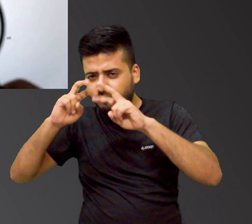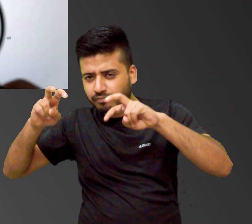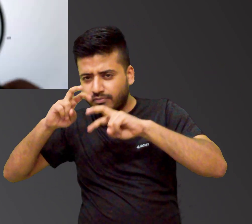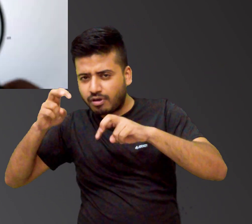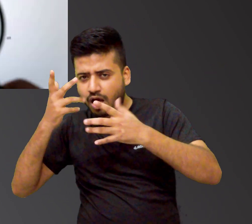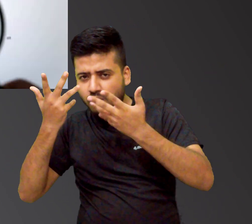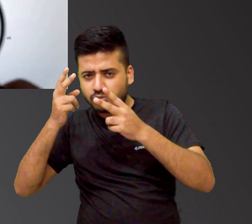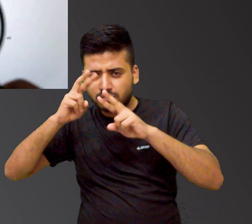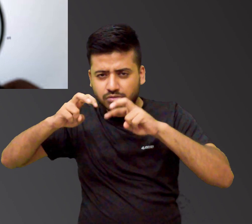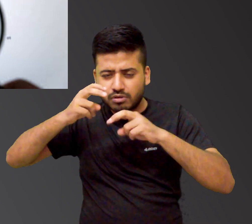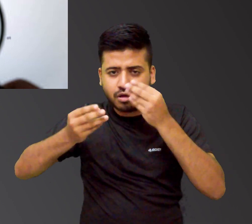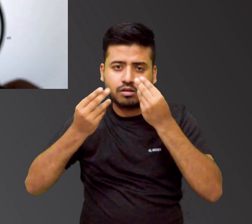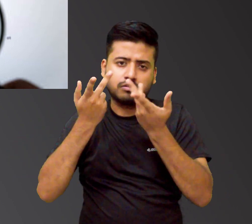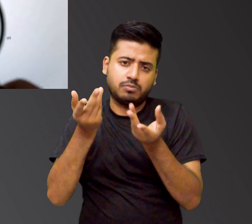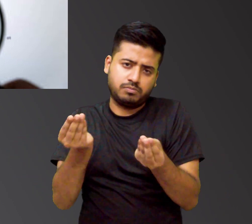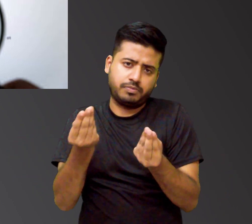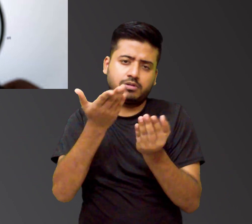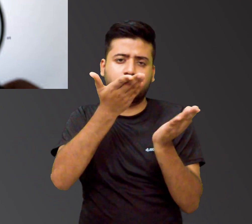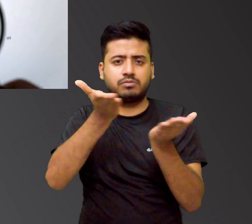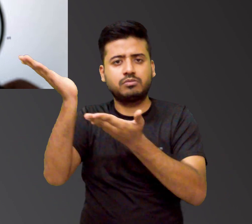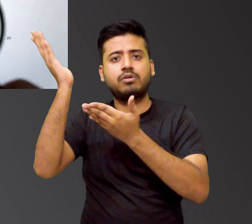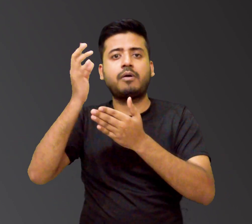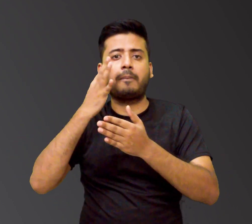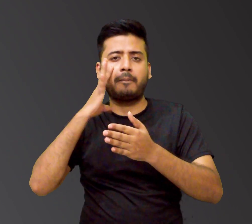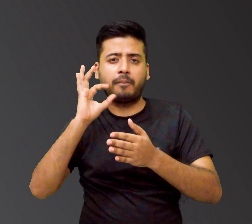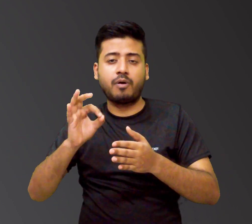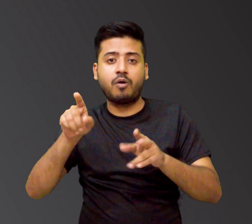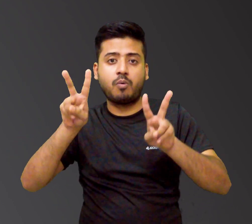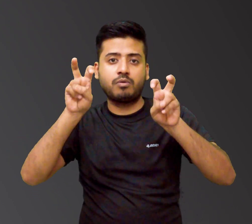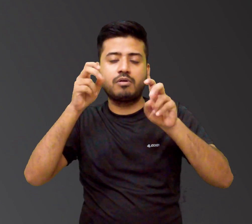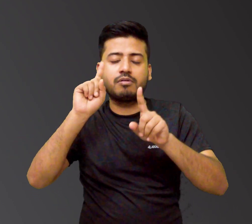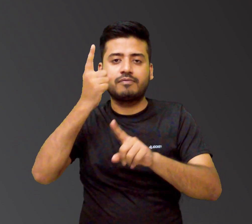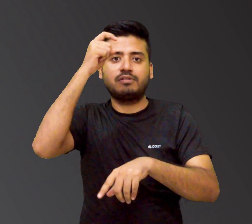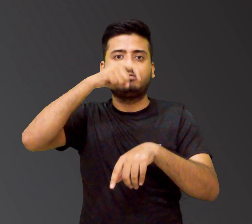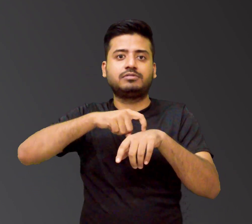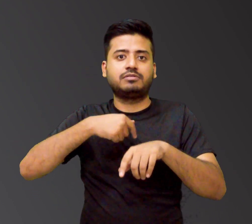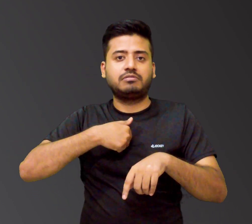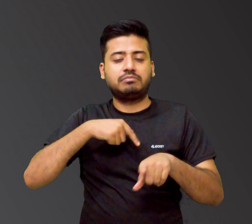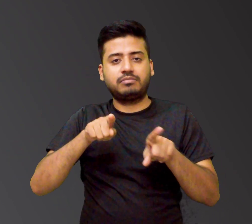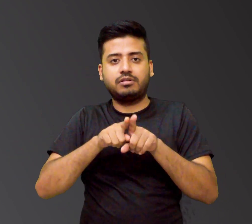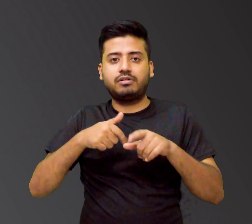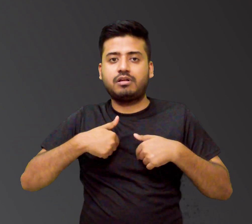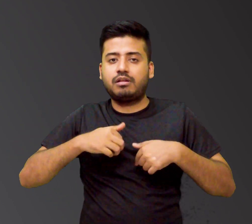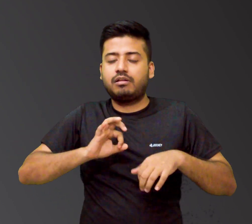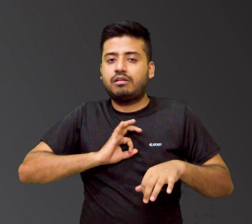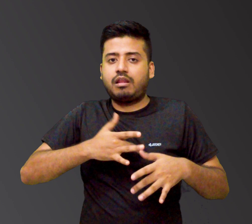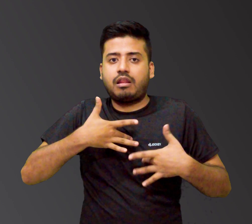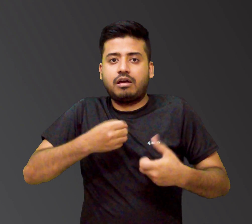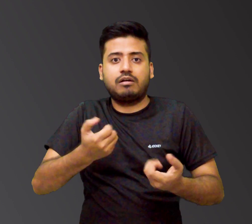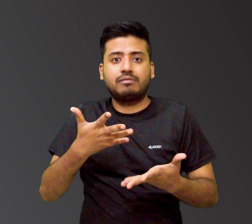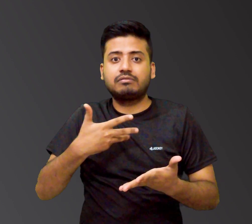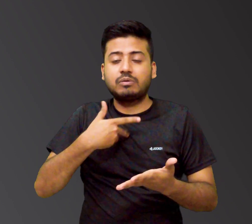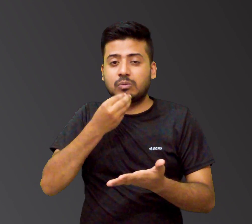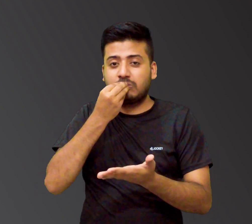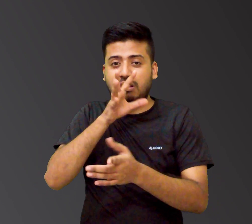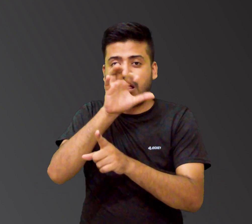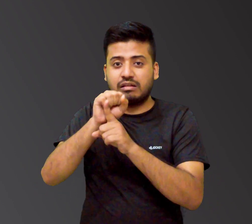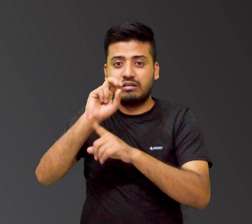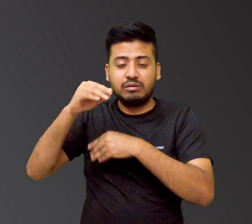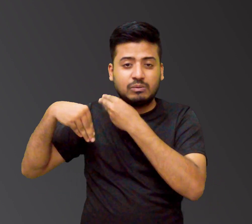into a roundish shape and attached to the protruding stick. These places are usually just villagers' homes, and you are more than welcome to enter and ask